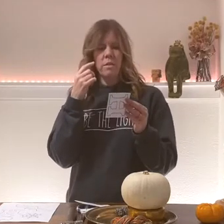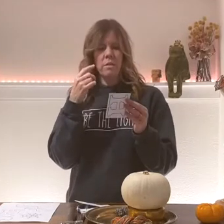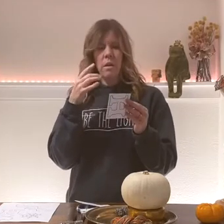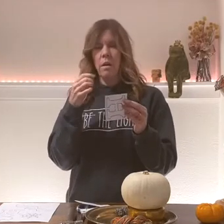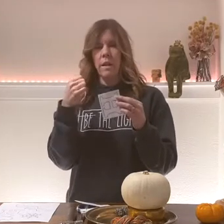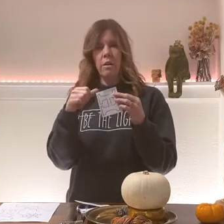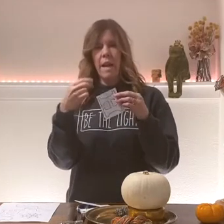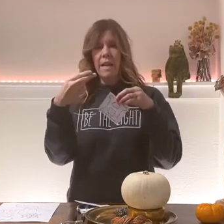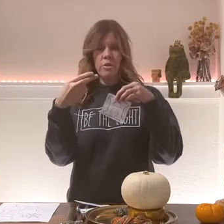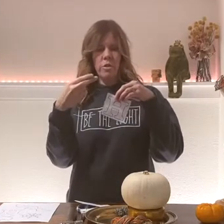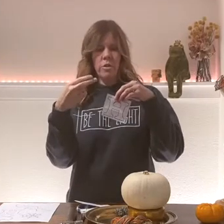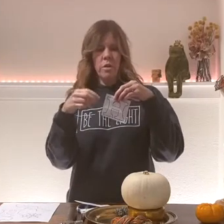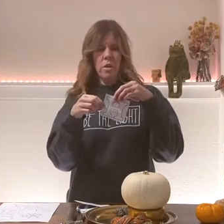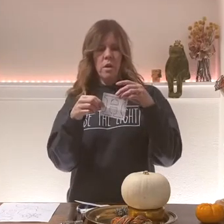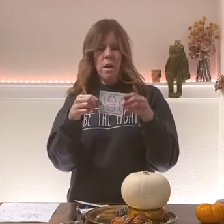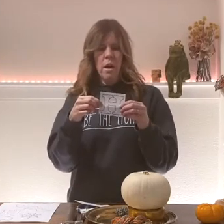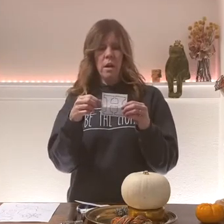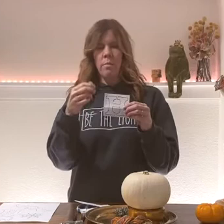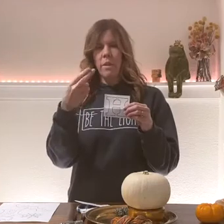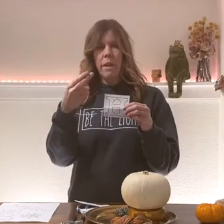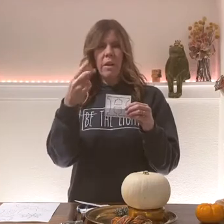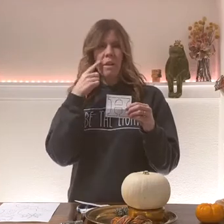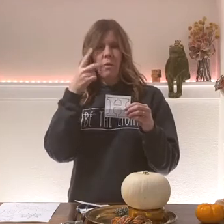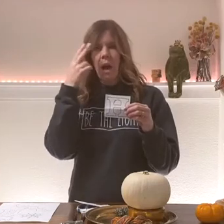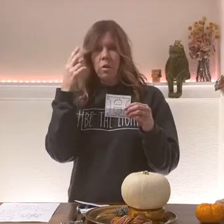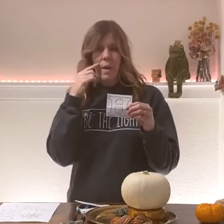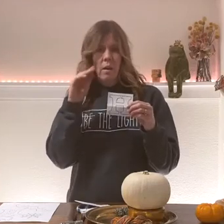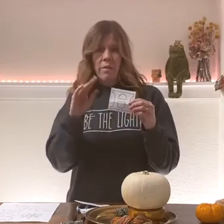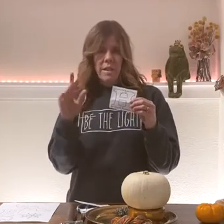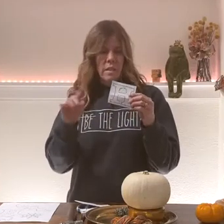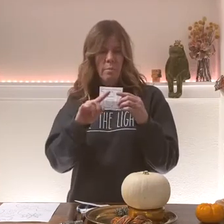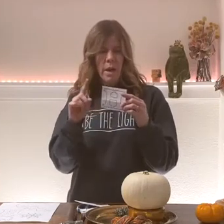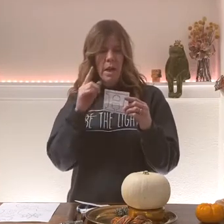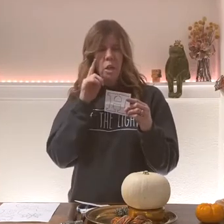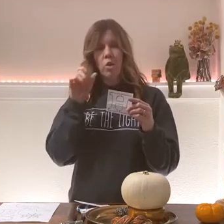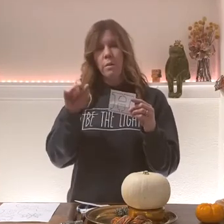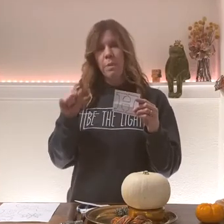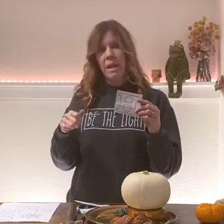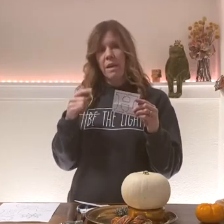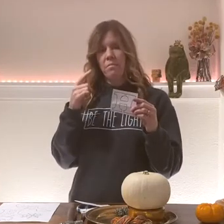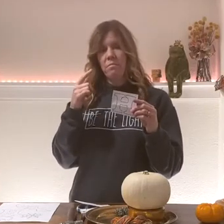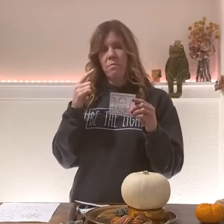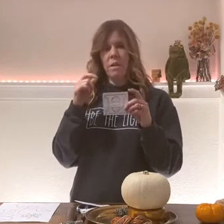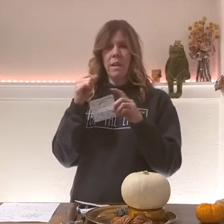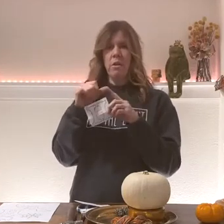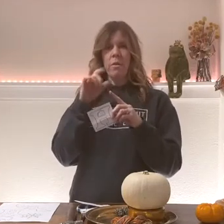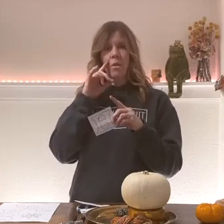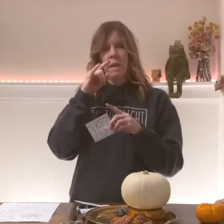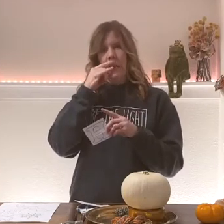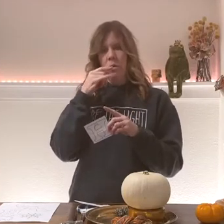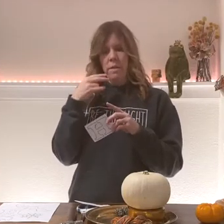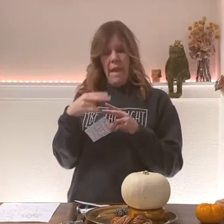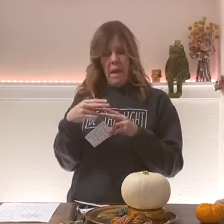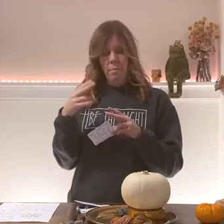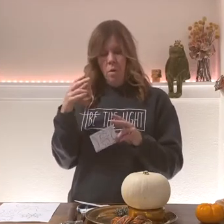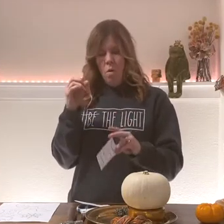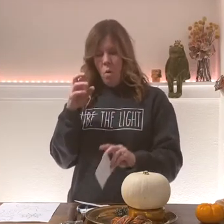the letter H. The letter H for Halloween, obviously, but it could be the letter of your kiddo's name